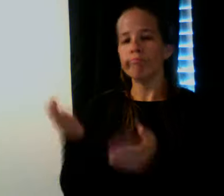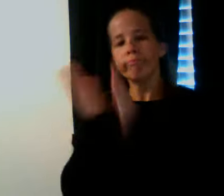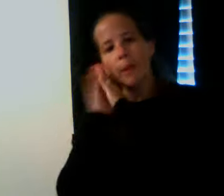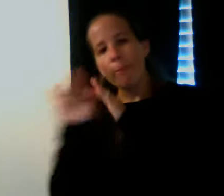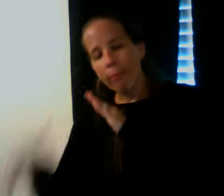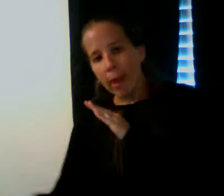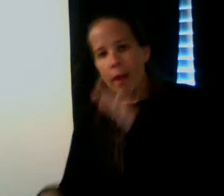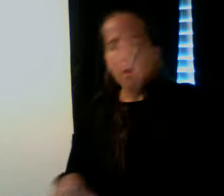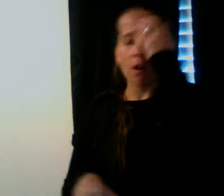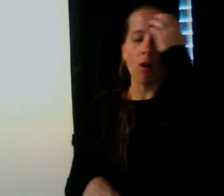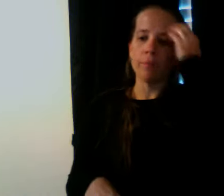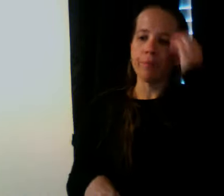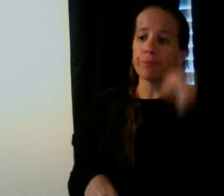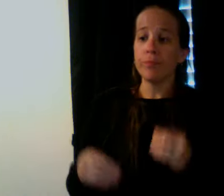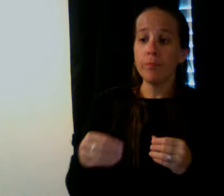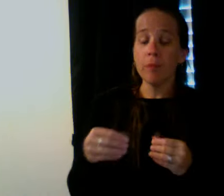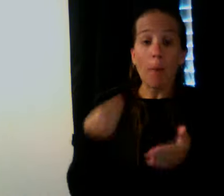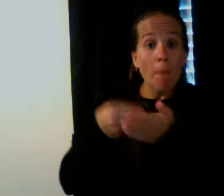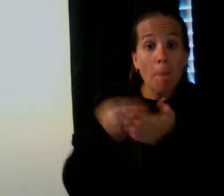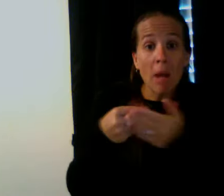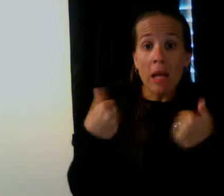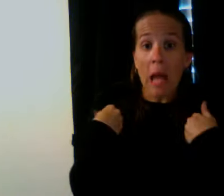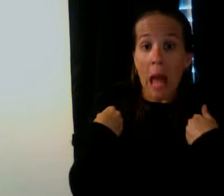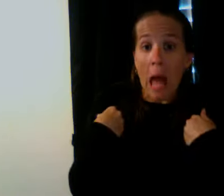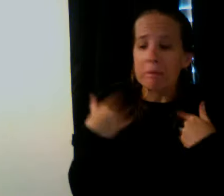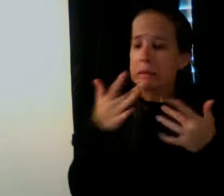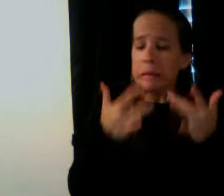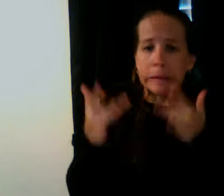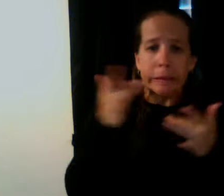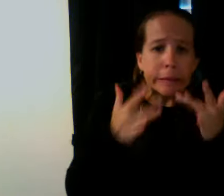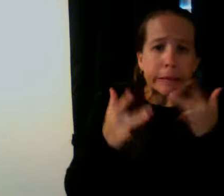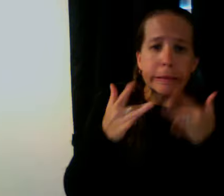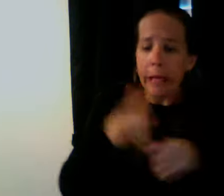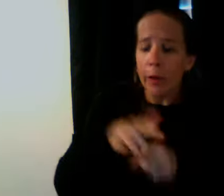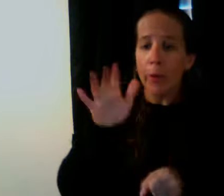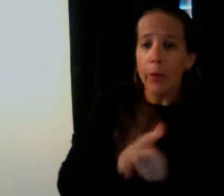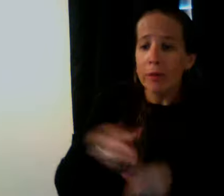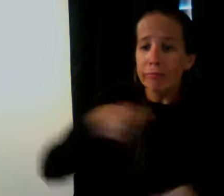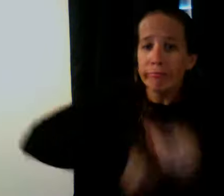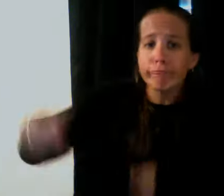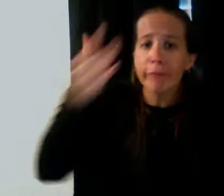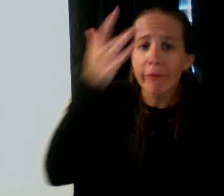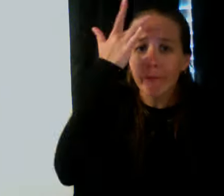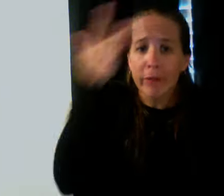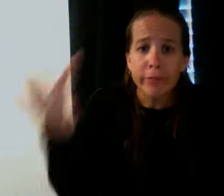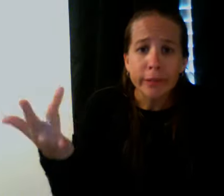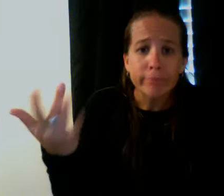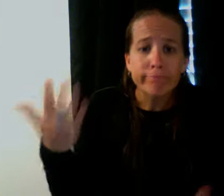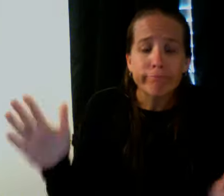7 miles across town every Sunday night to get one good meal a week at the Hare Krishna temple. I loved